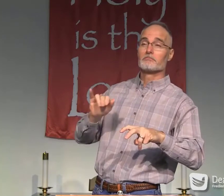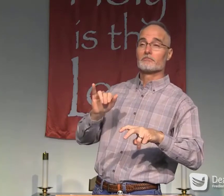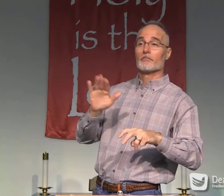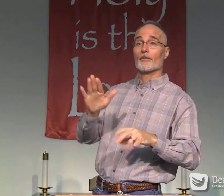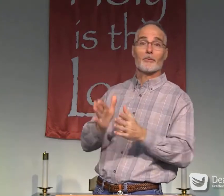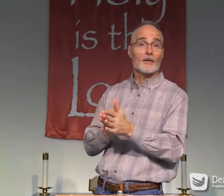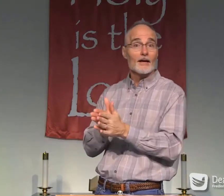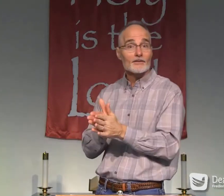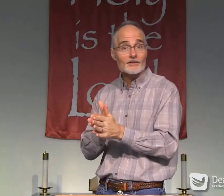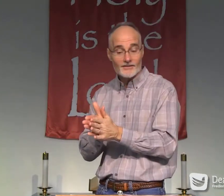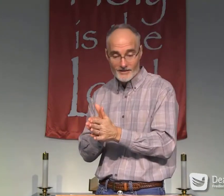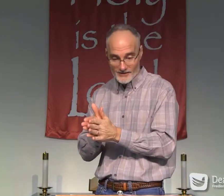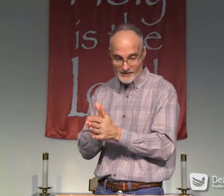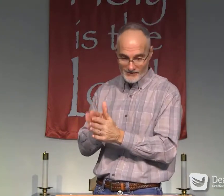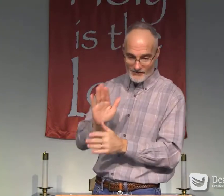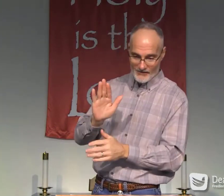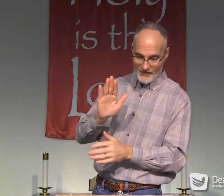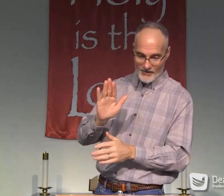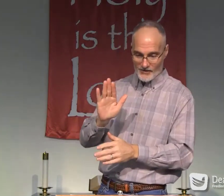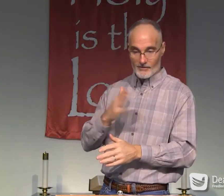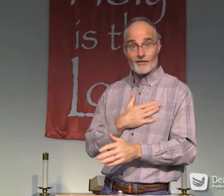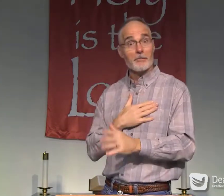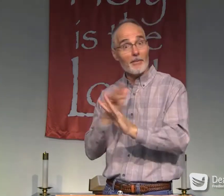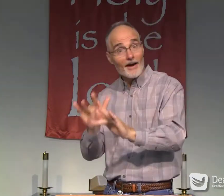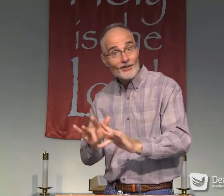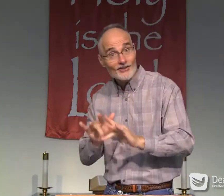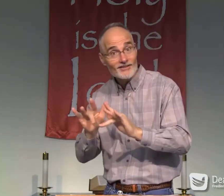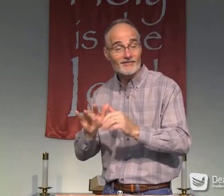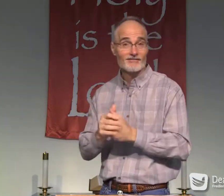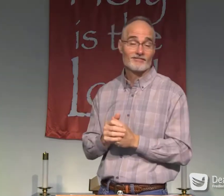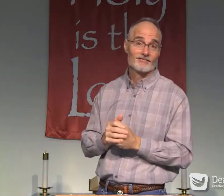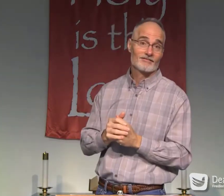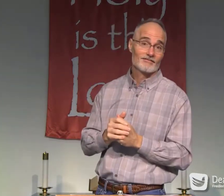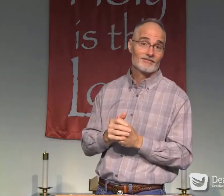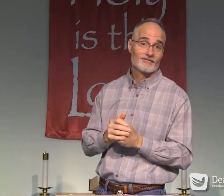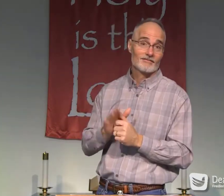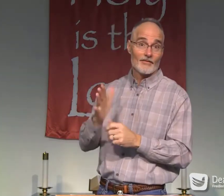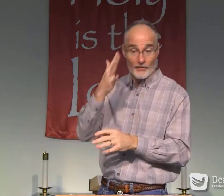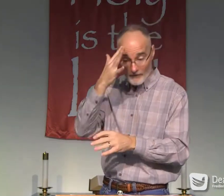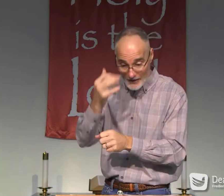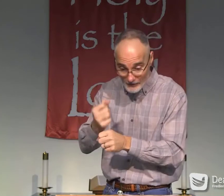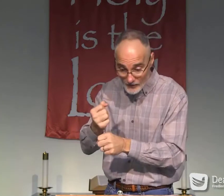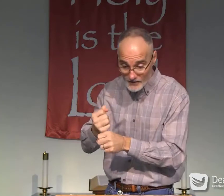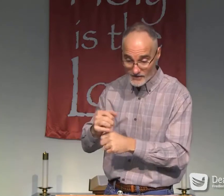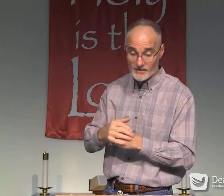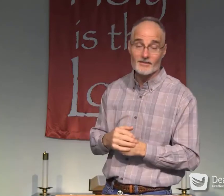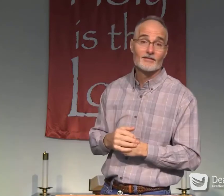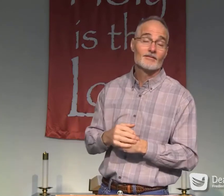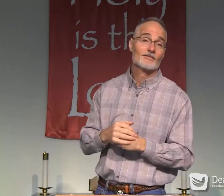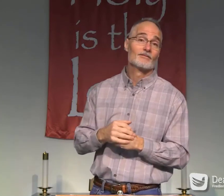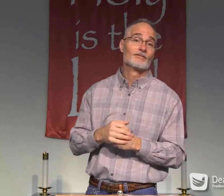Or do you look at them based on their passions, their compassion, their faith,